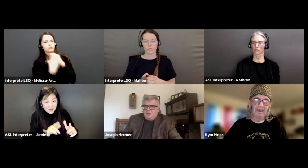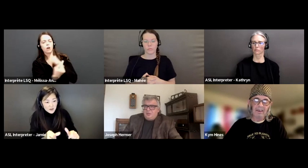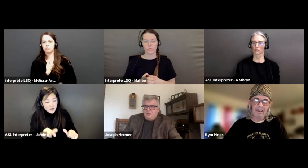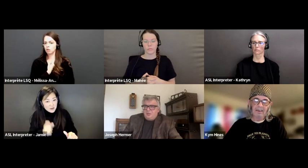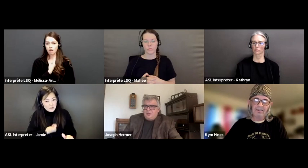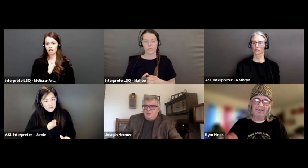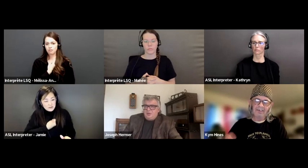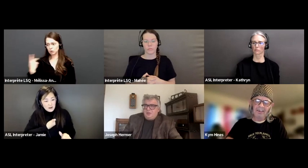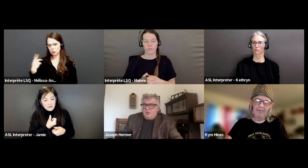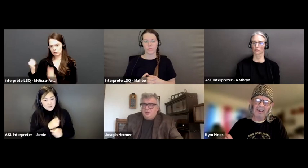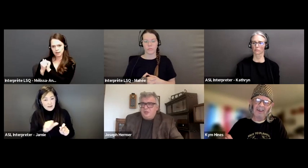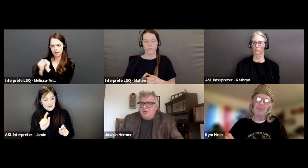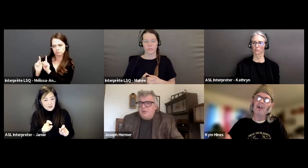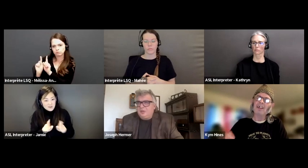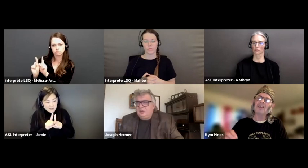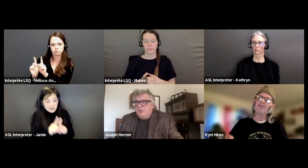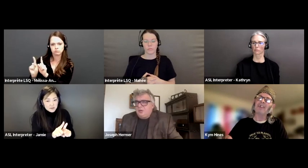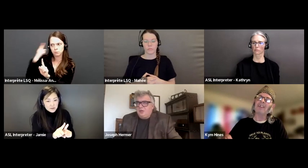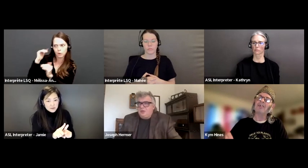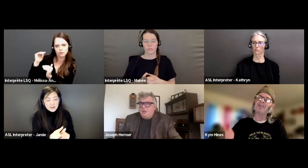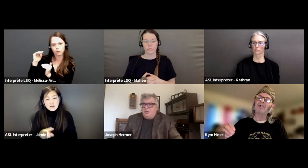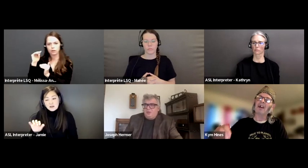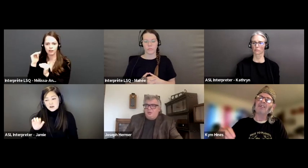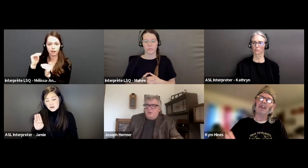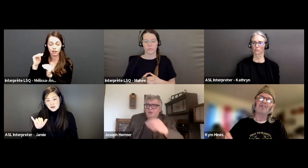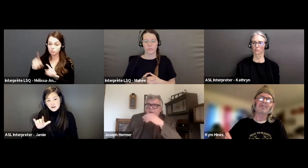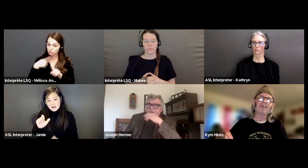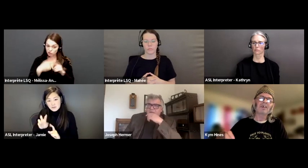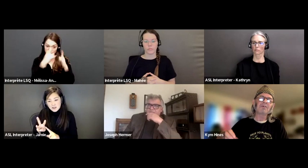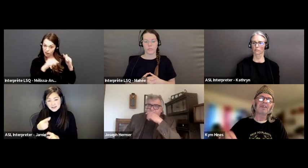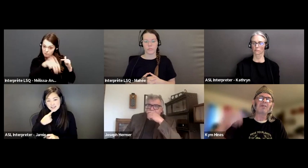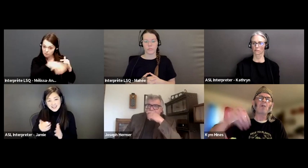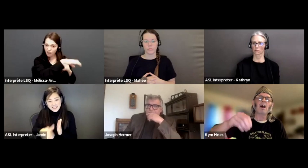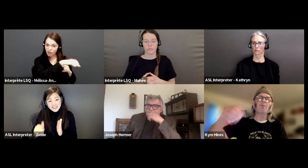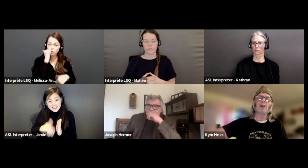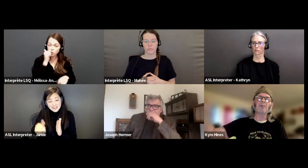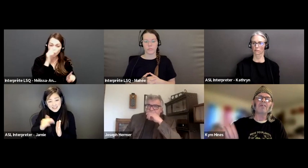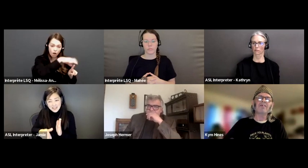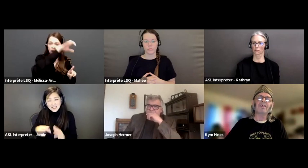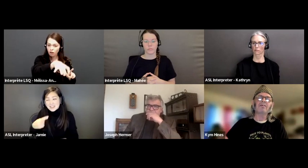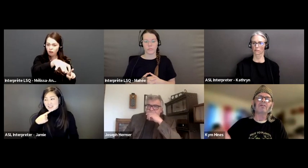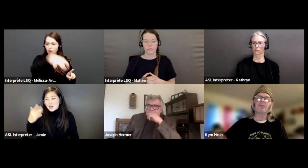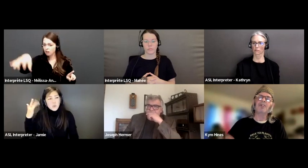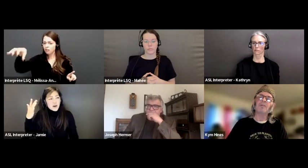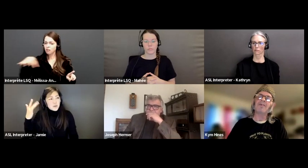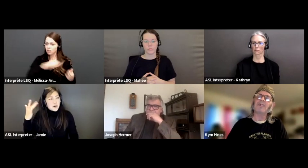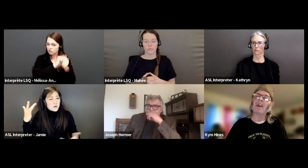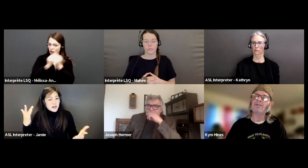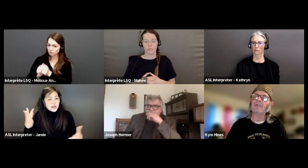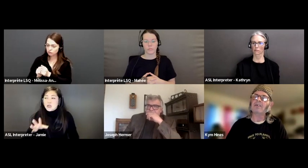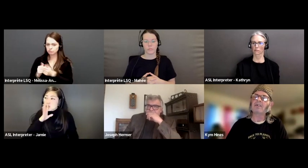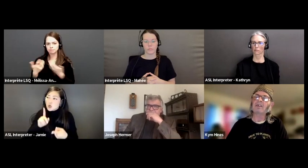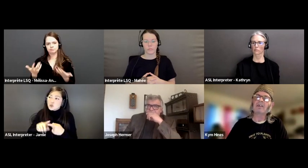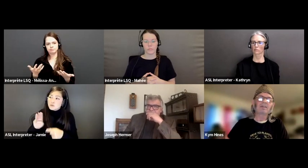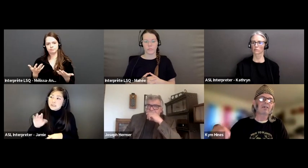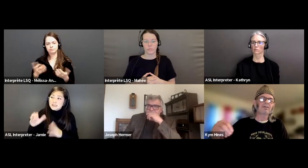is consistently right now, the bylaw keeps saying to the unhoused, when they say, why, they say, talk to BC